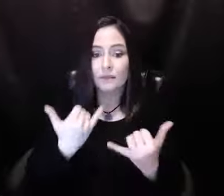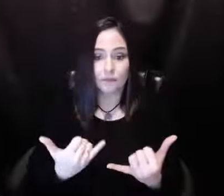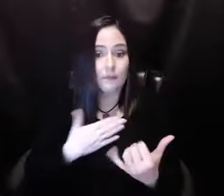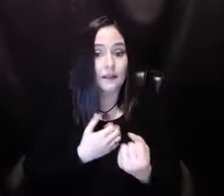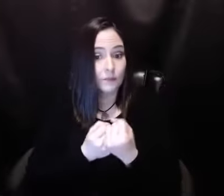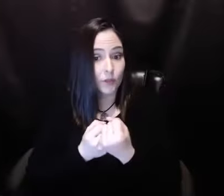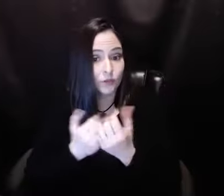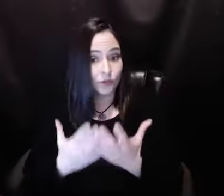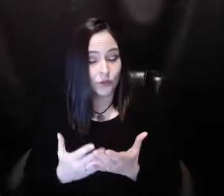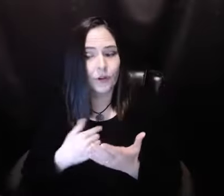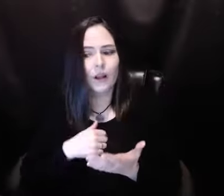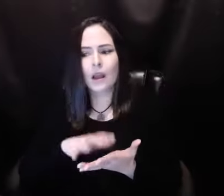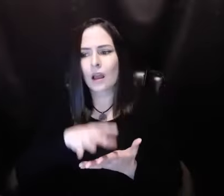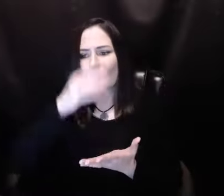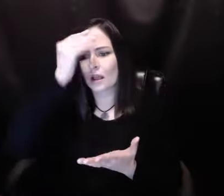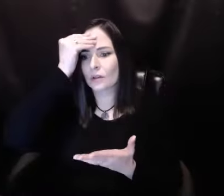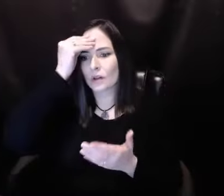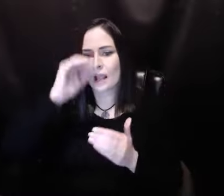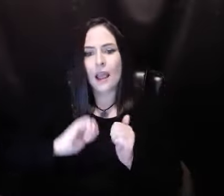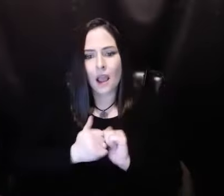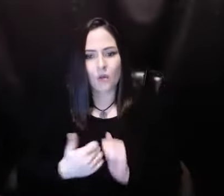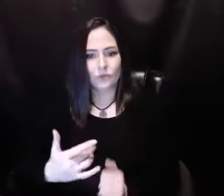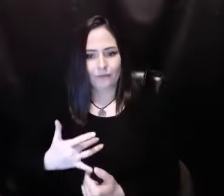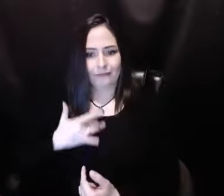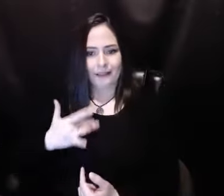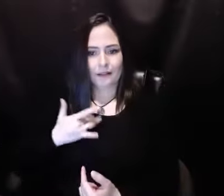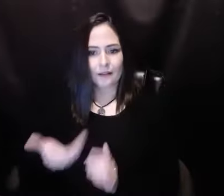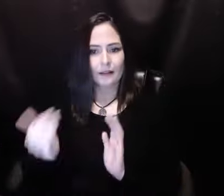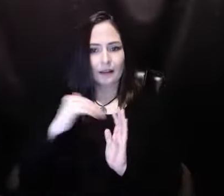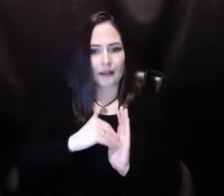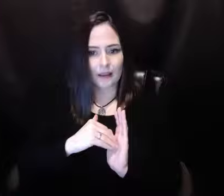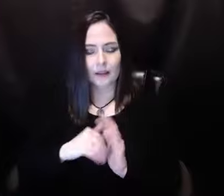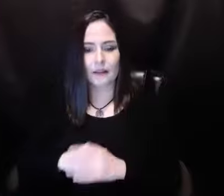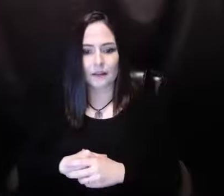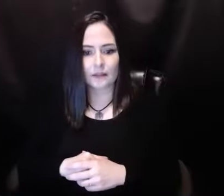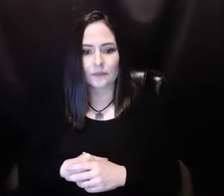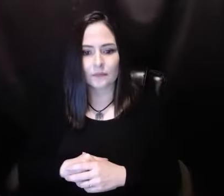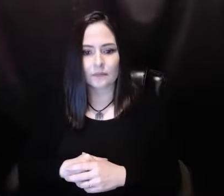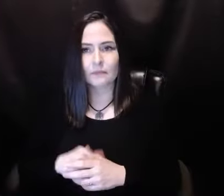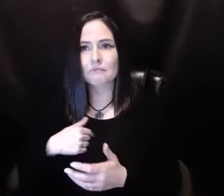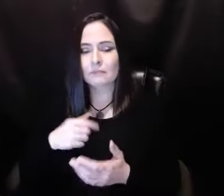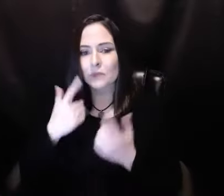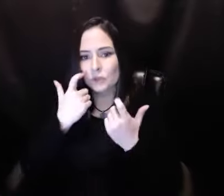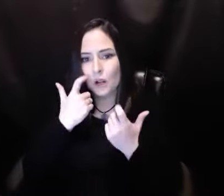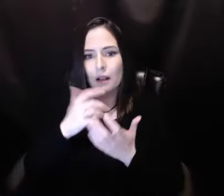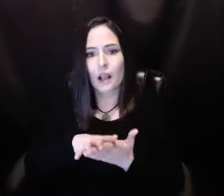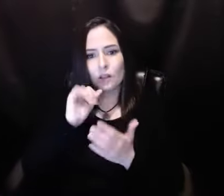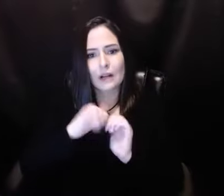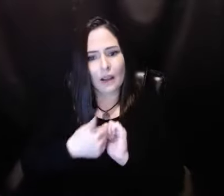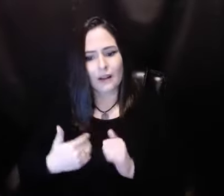And thanks to sponsor, I can learn how to have my feelings again. I learn how to